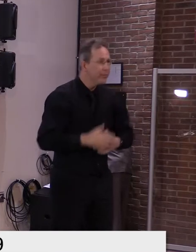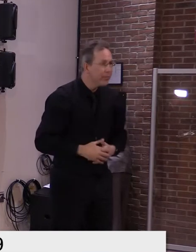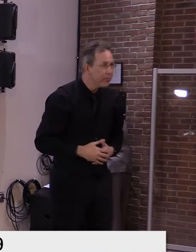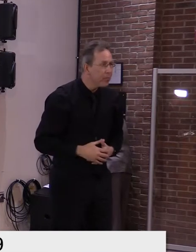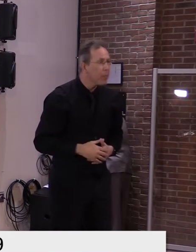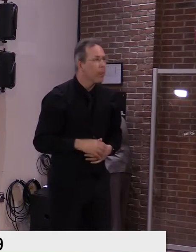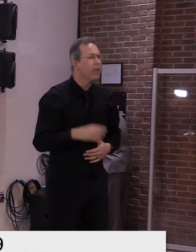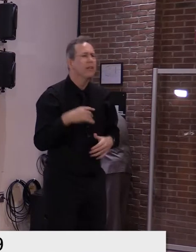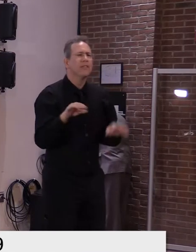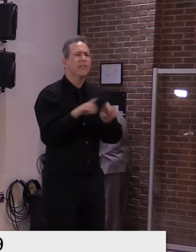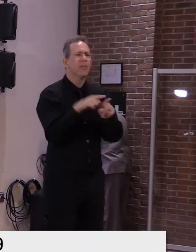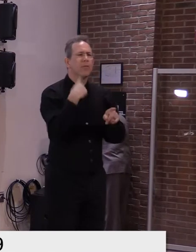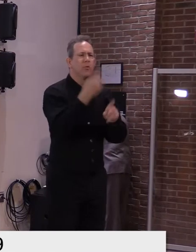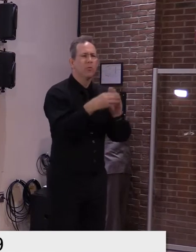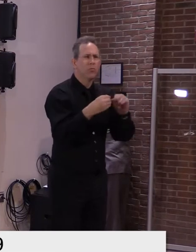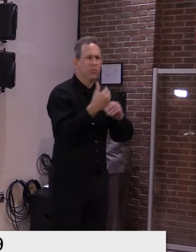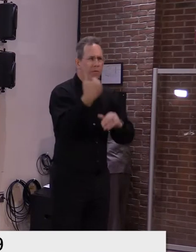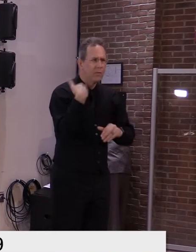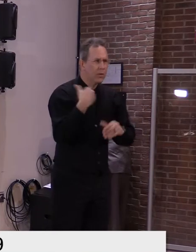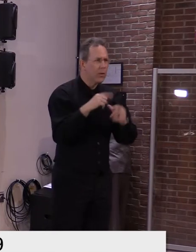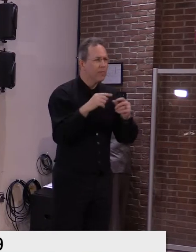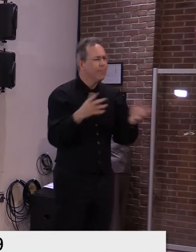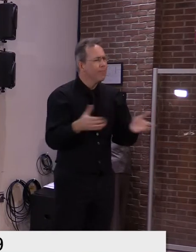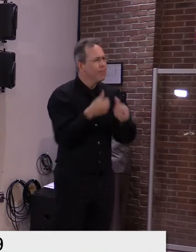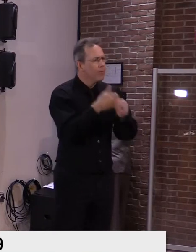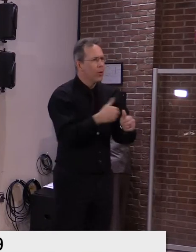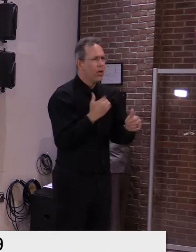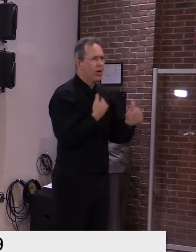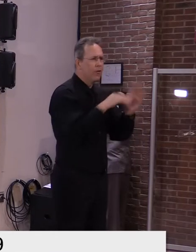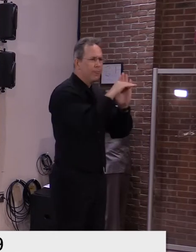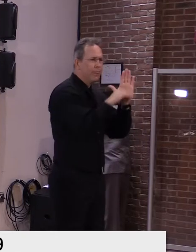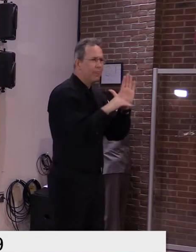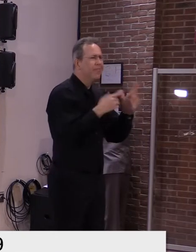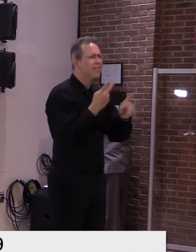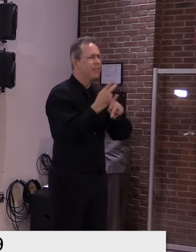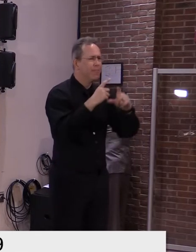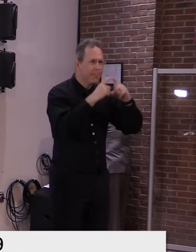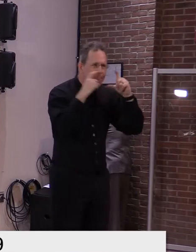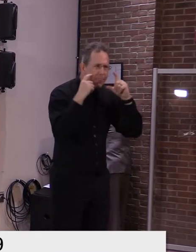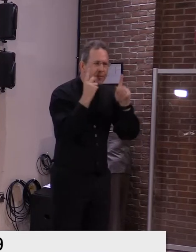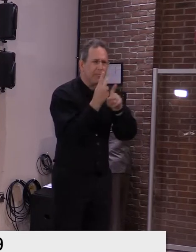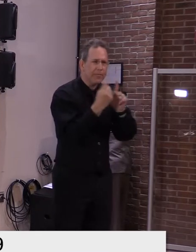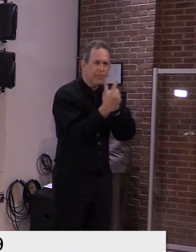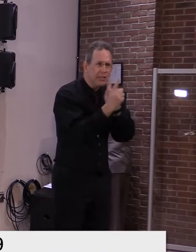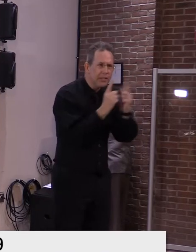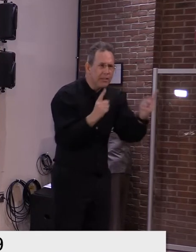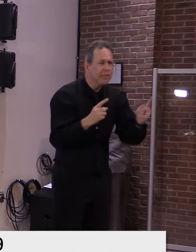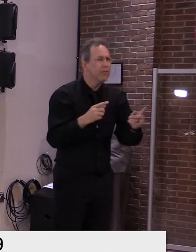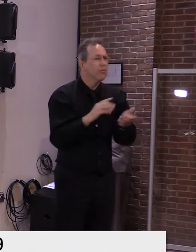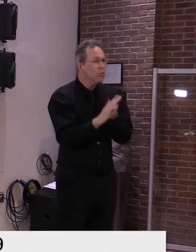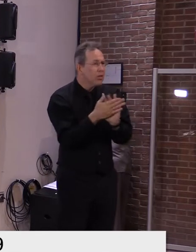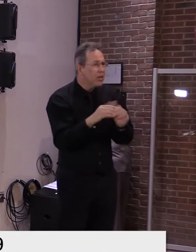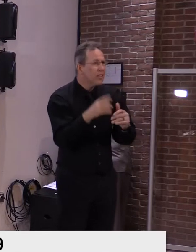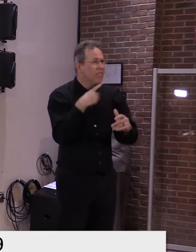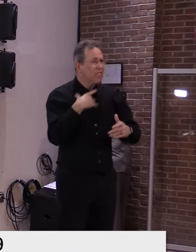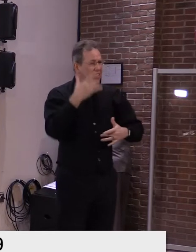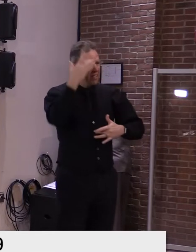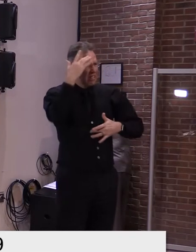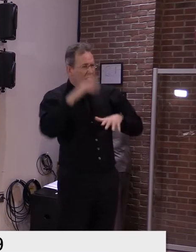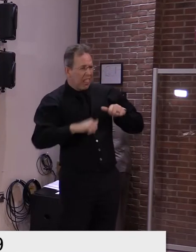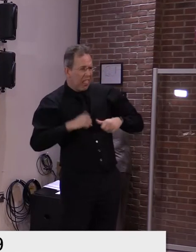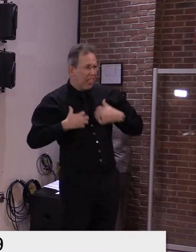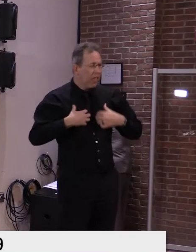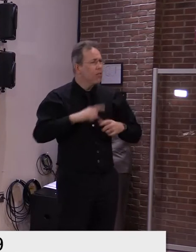pandemic. You also continue to play an important role in limiting the spread of the virus while we work to vaccinate more Vermonters.